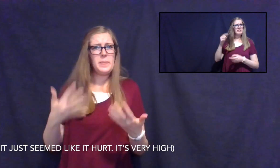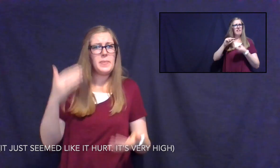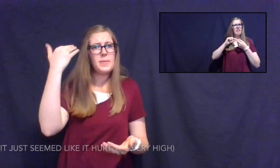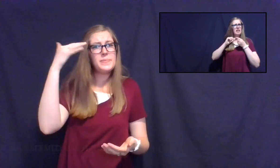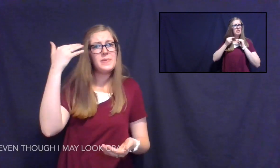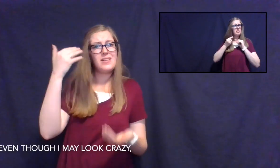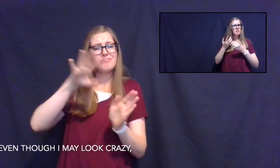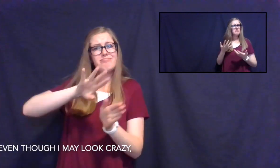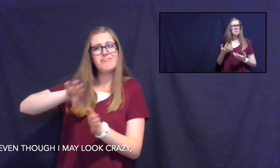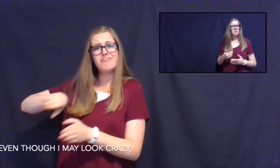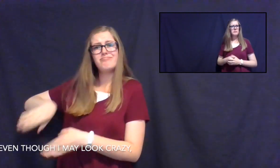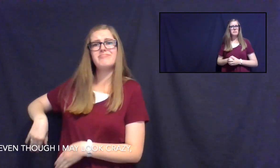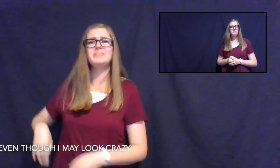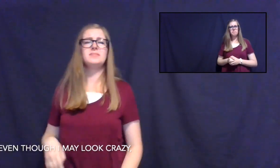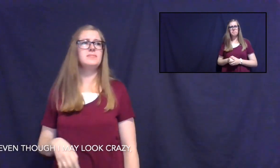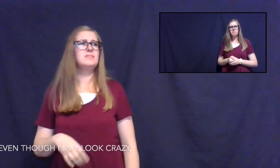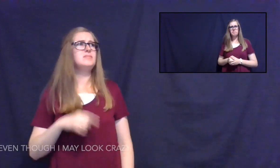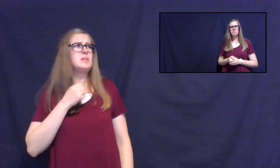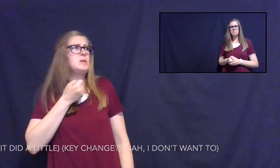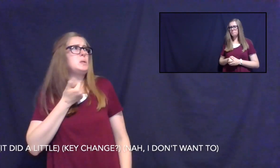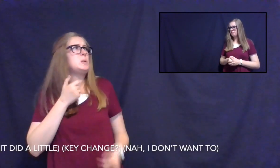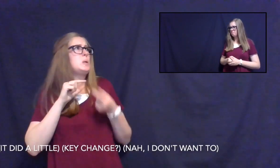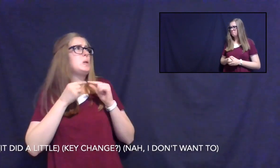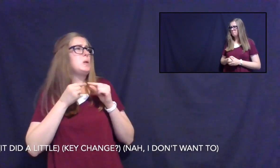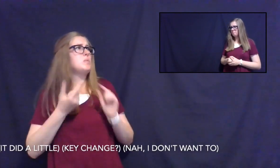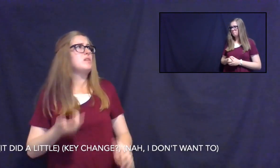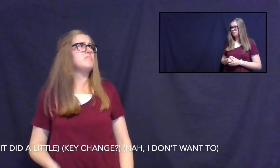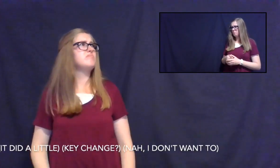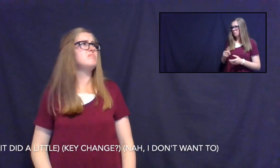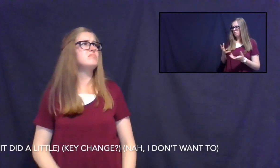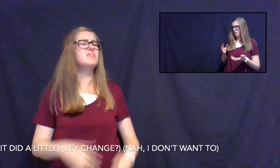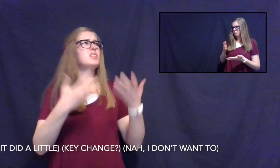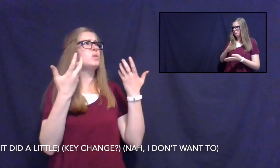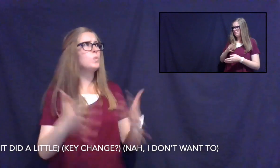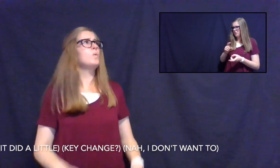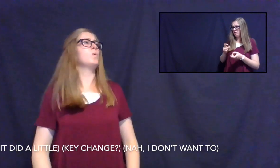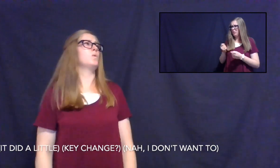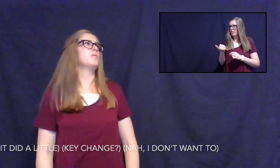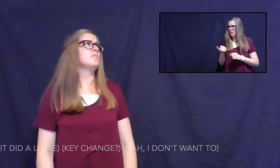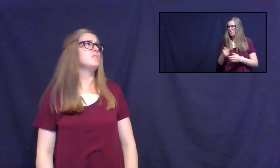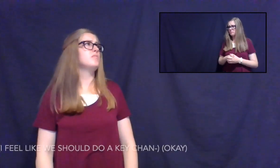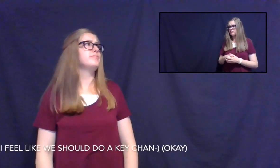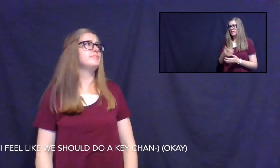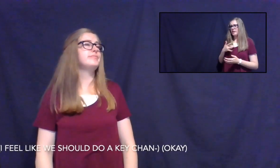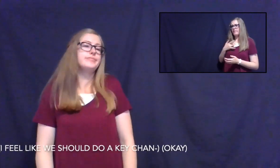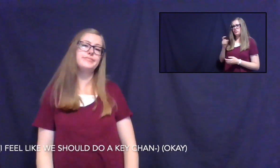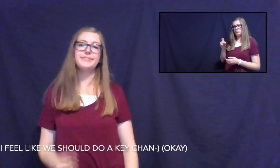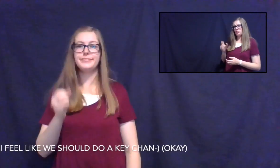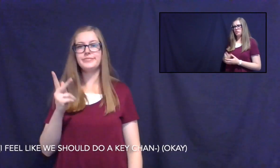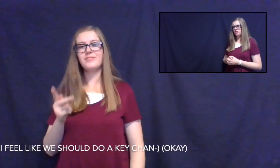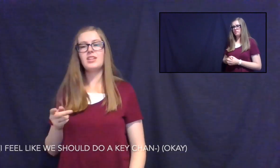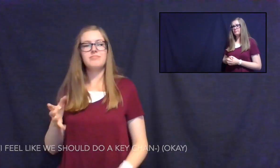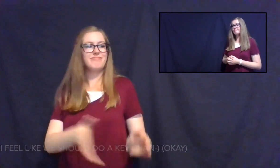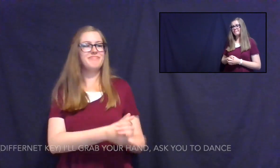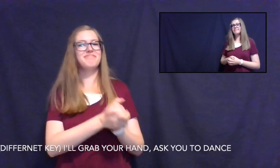Even though I may look crazy I did a little Key change? Nah, I don't want to I feel like we should do a key